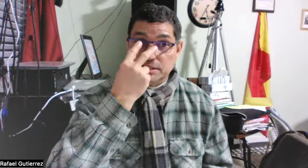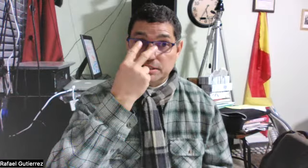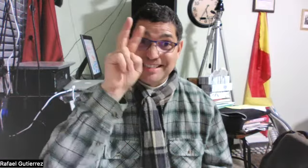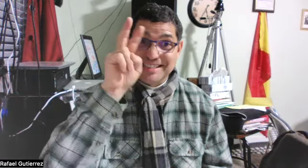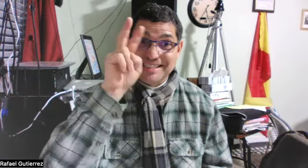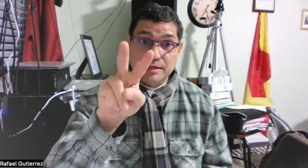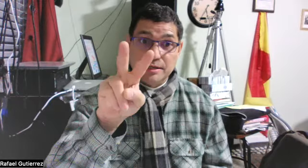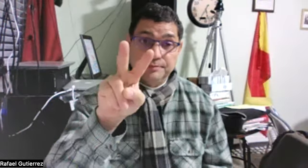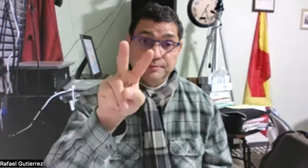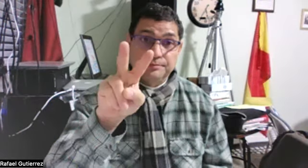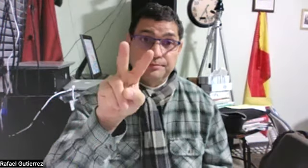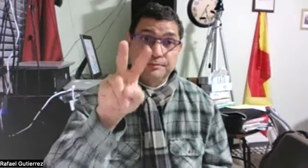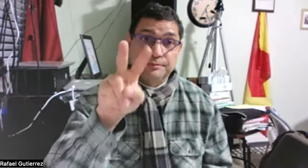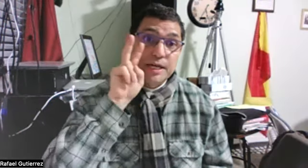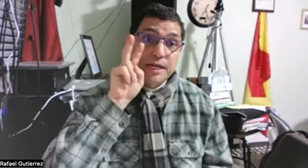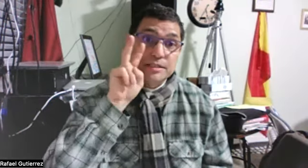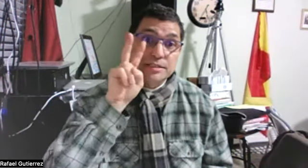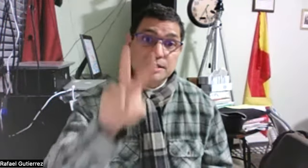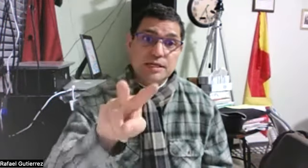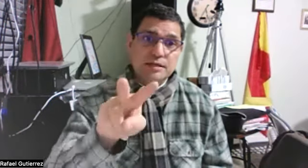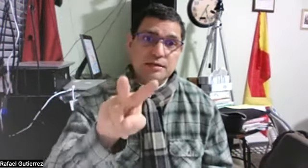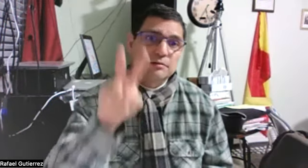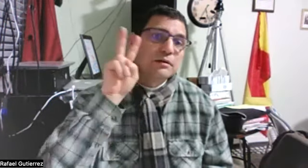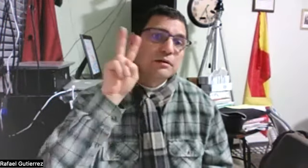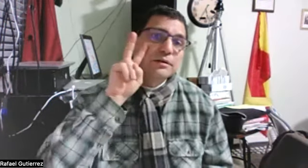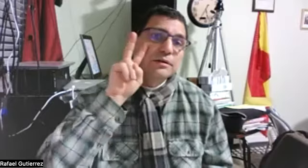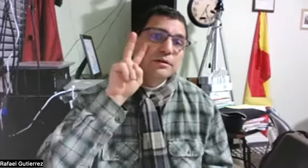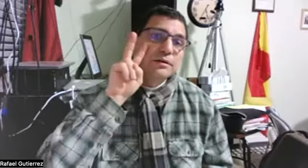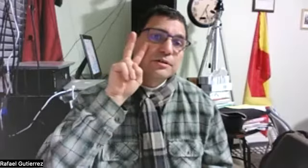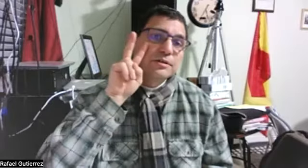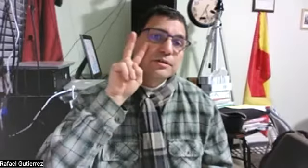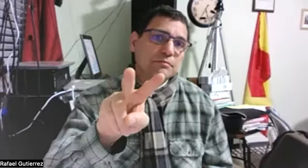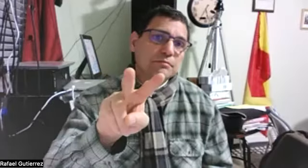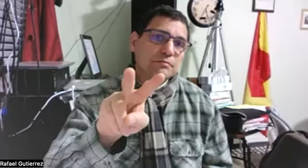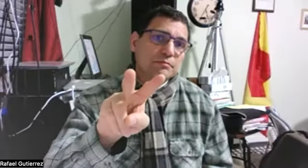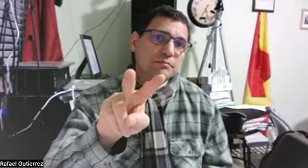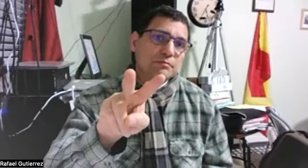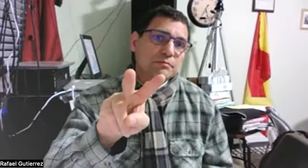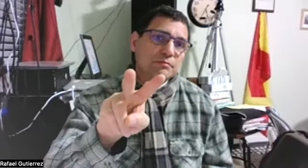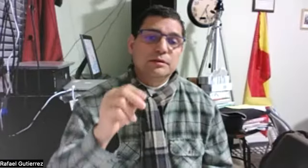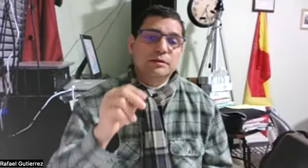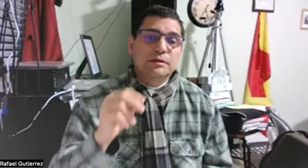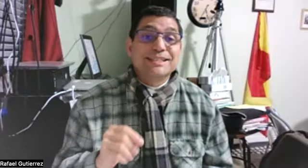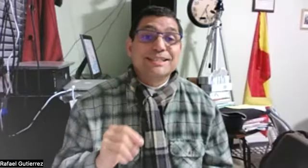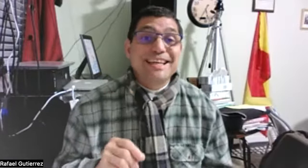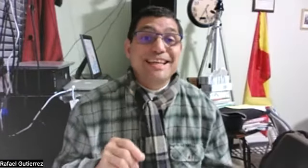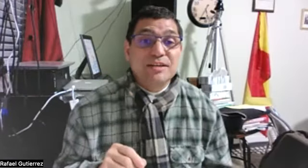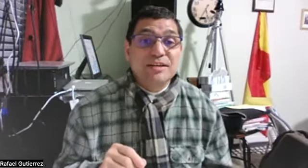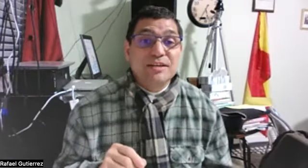See. Okay, see. You see. Only one. Seeing or